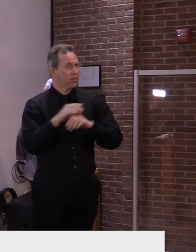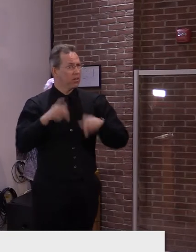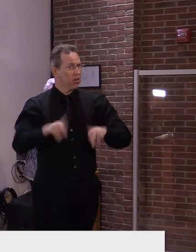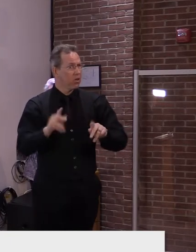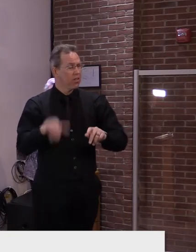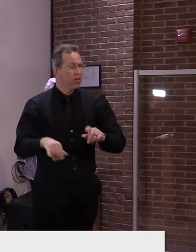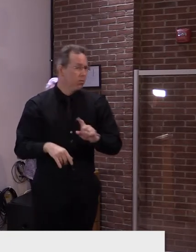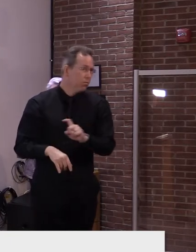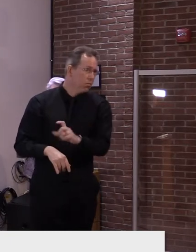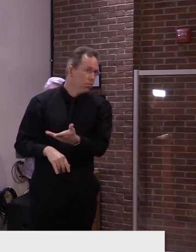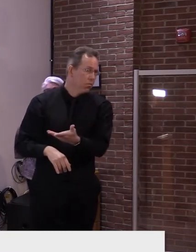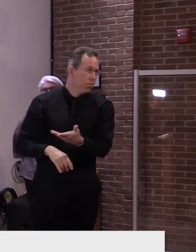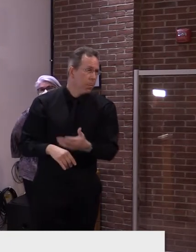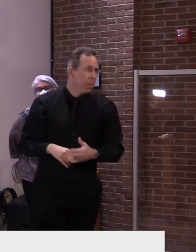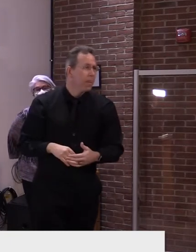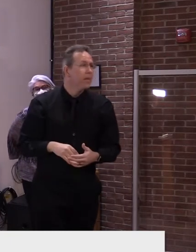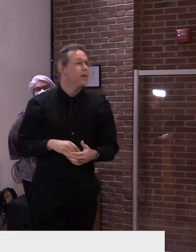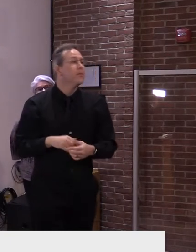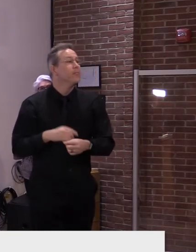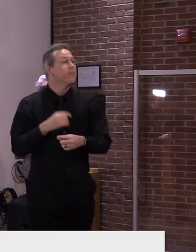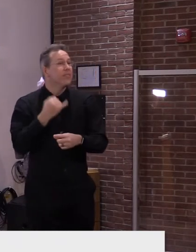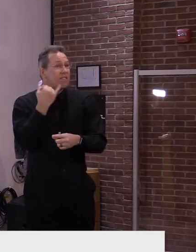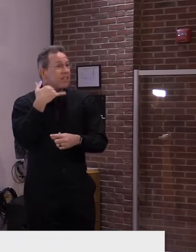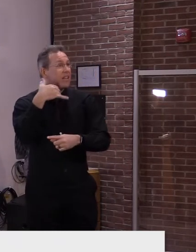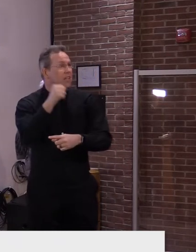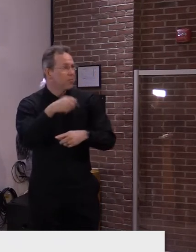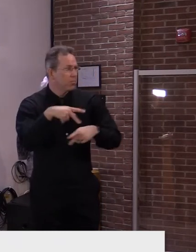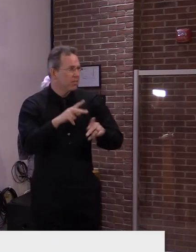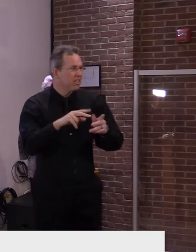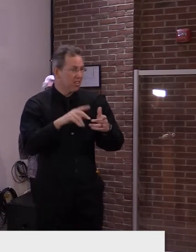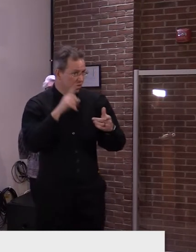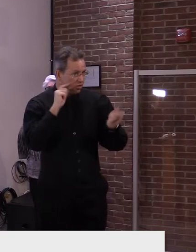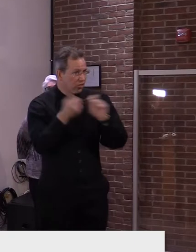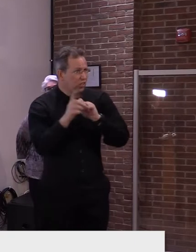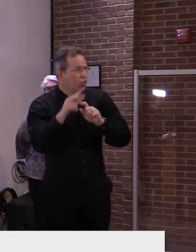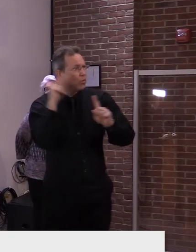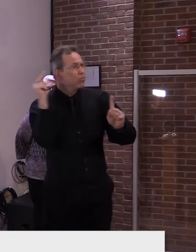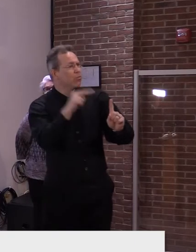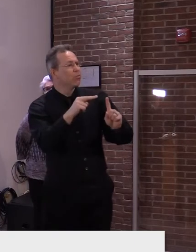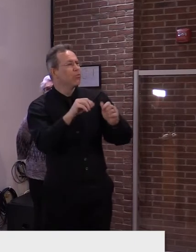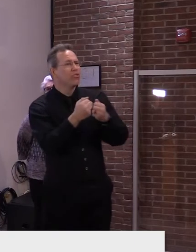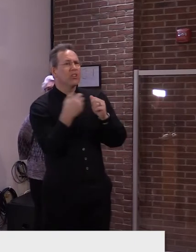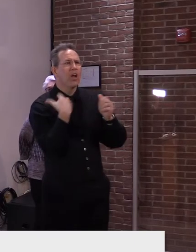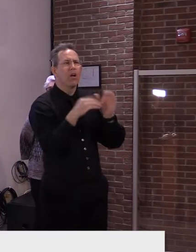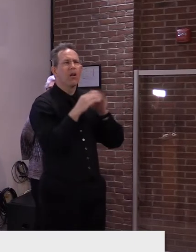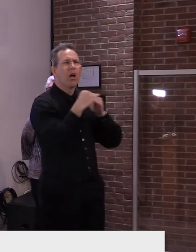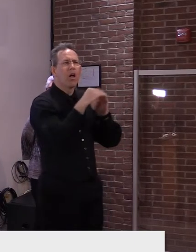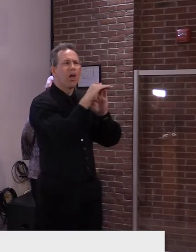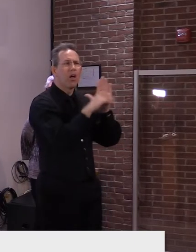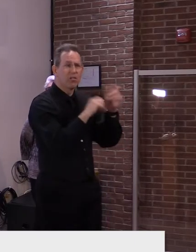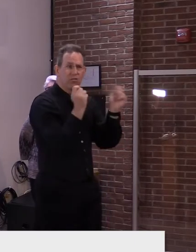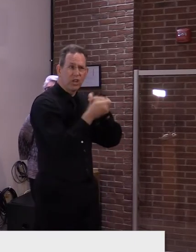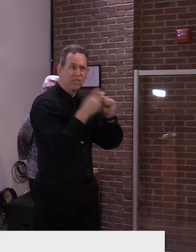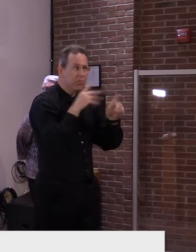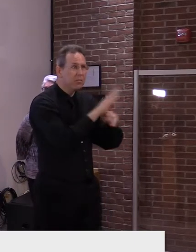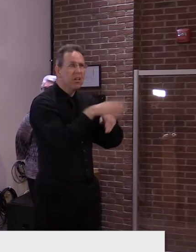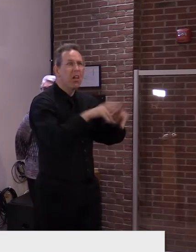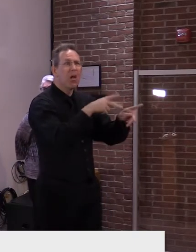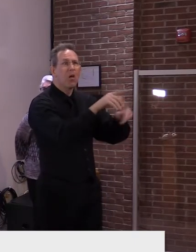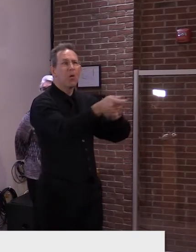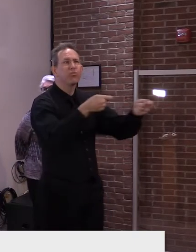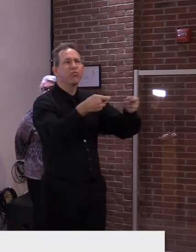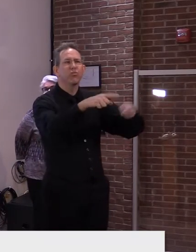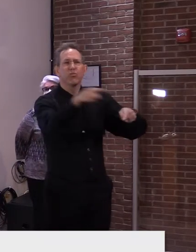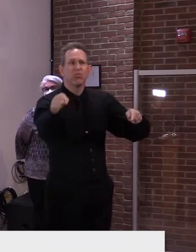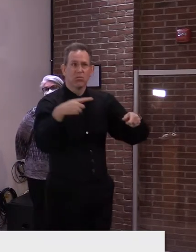And if so, does that change the protocols that they have to follow? Yeah, I that's one of those what ifs that